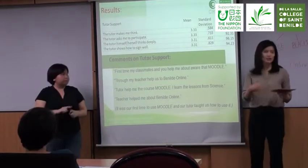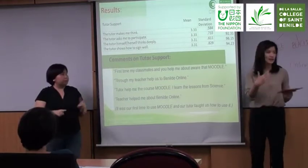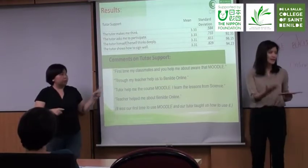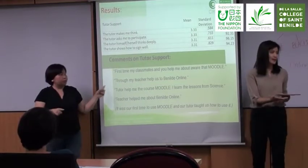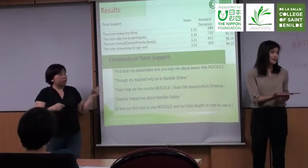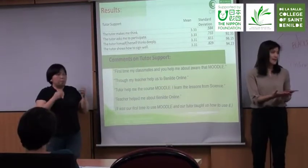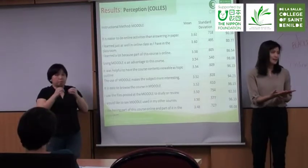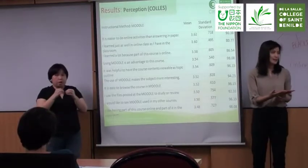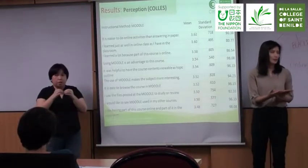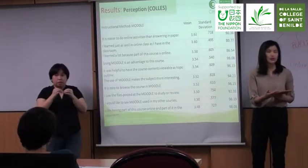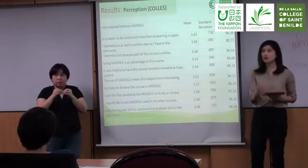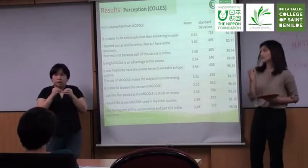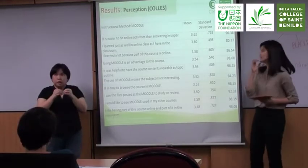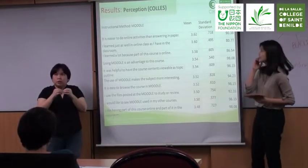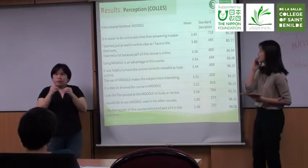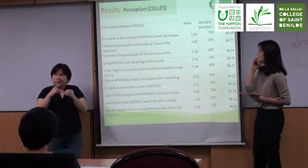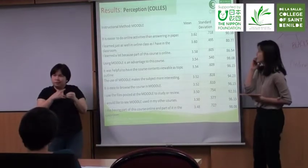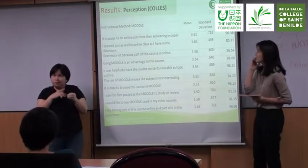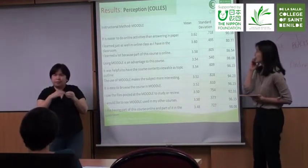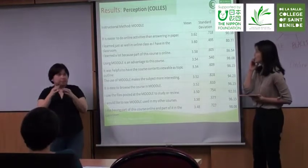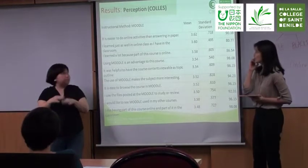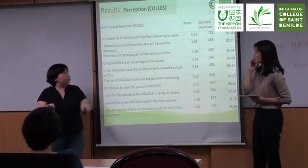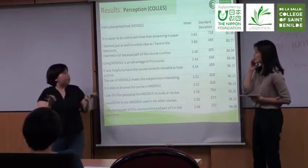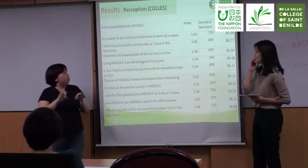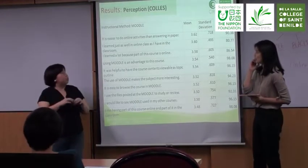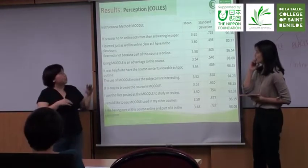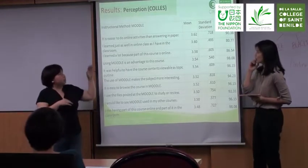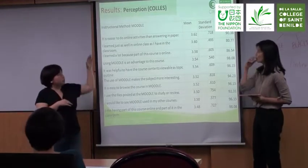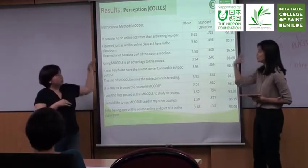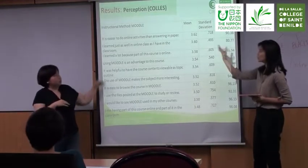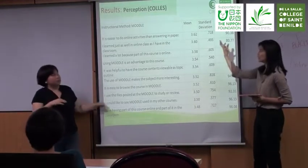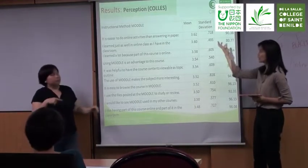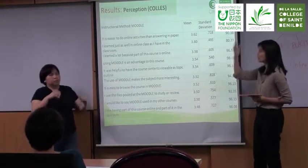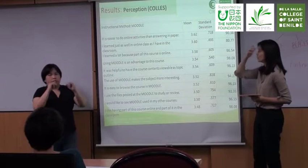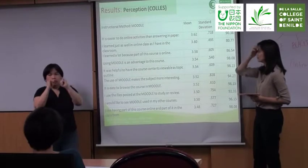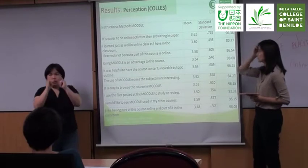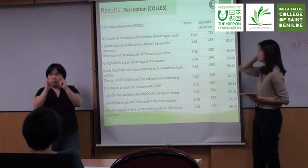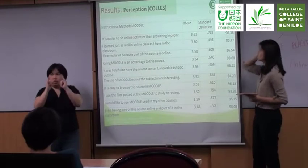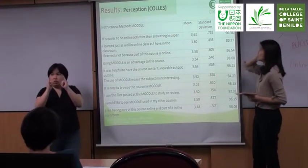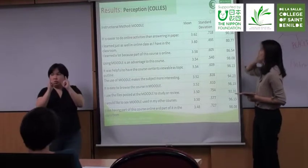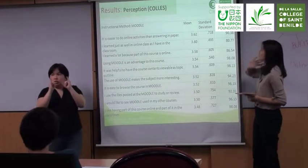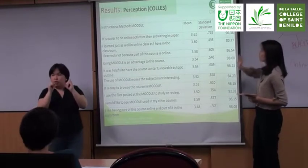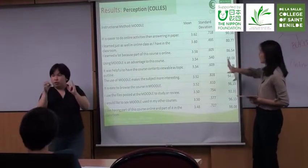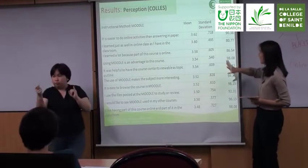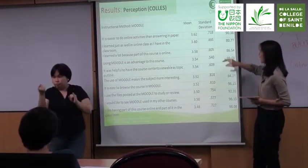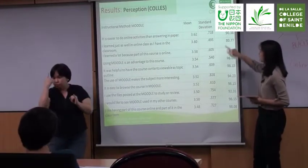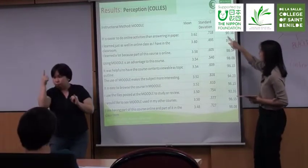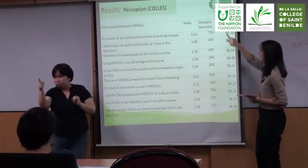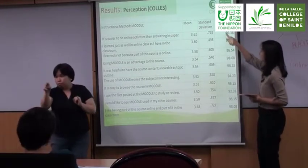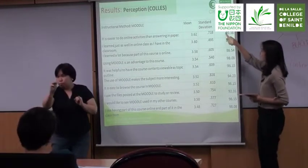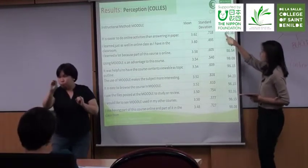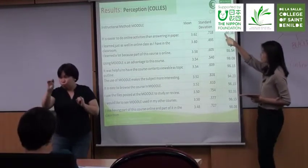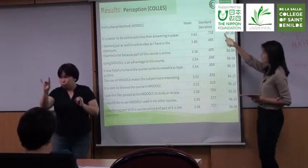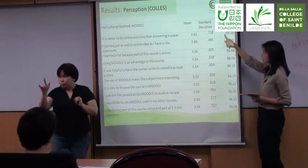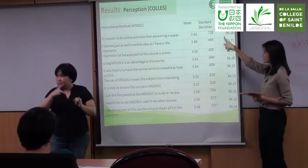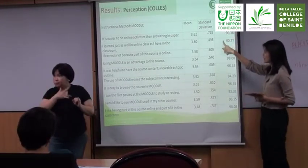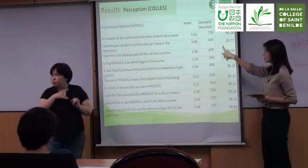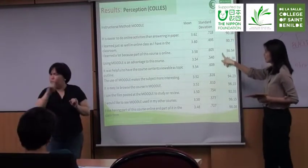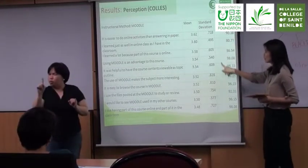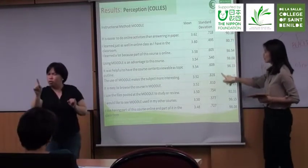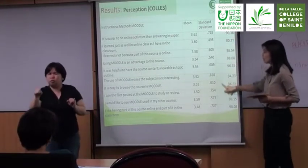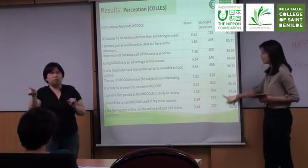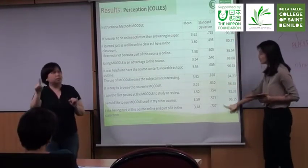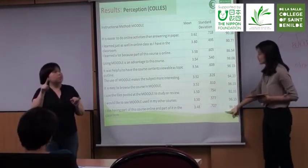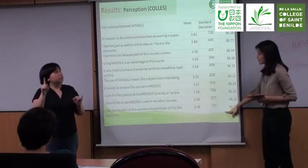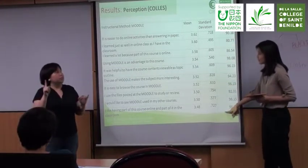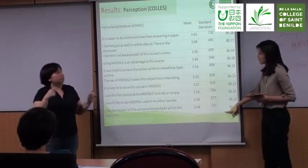more weight on the next item, which is the instructional method. What do they think of MOODLE? So again, their